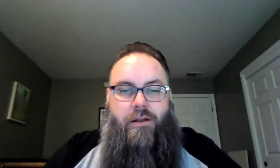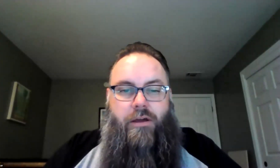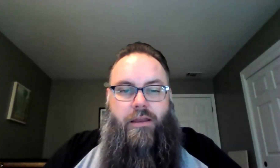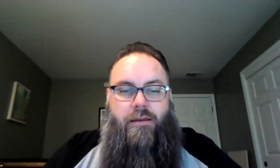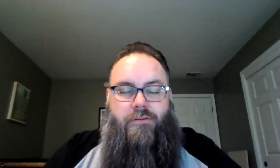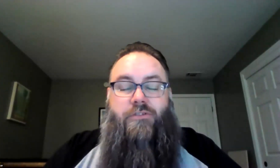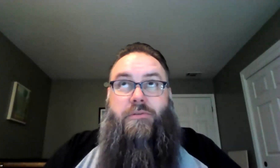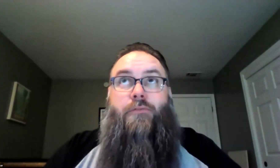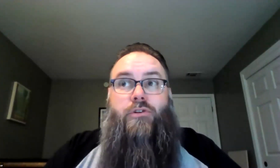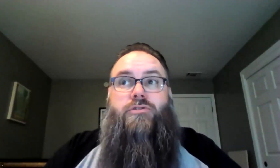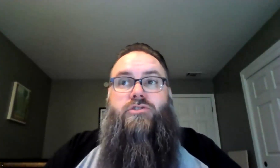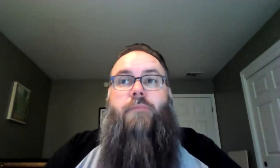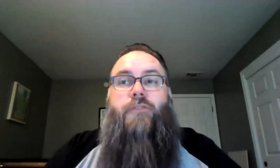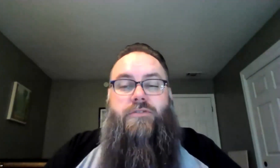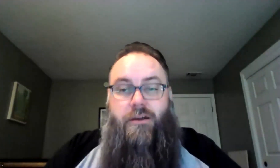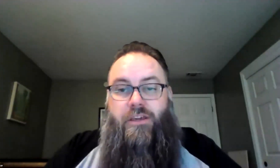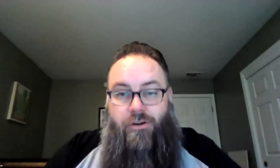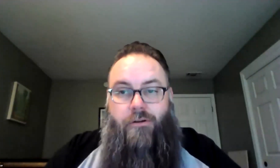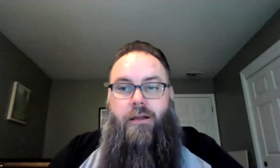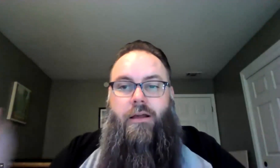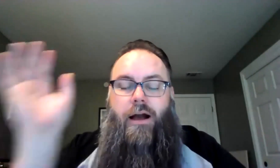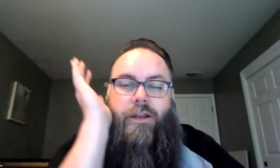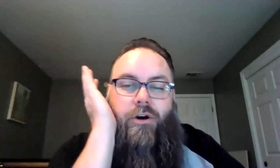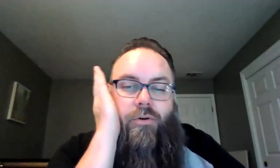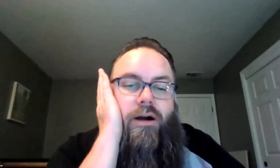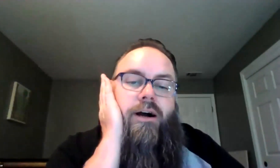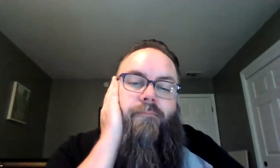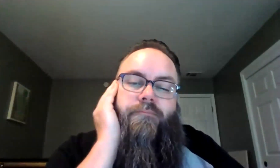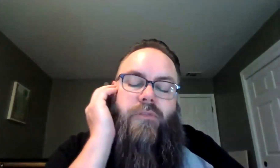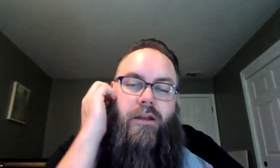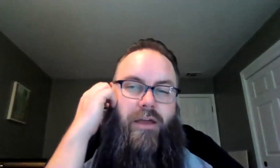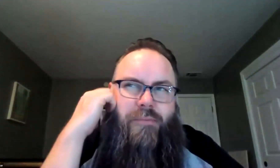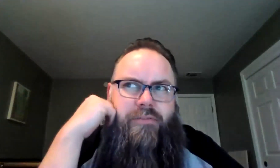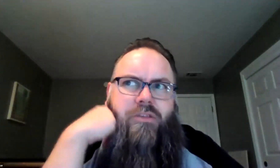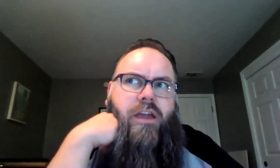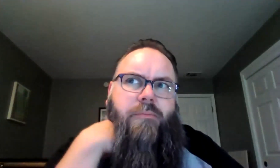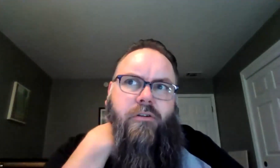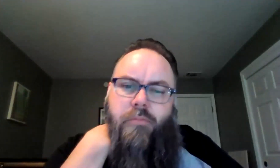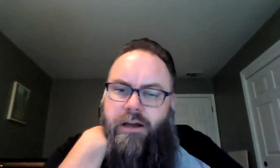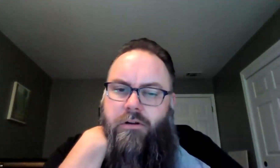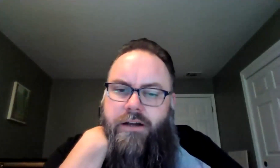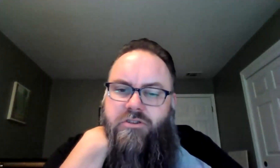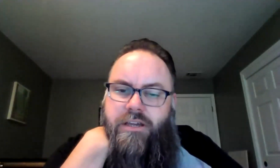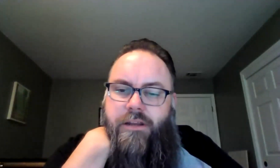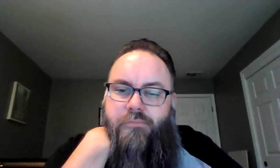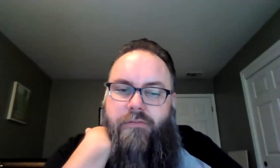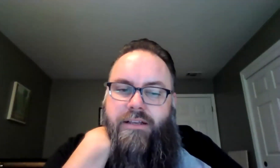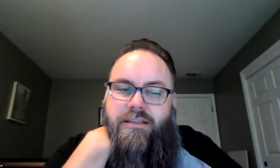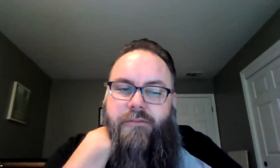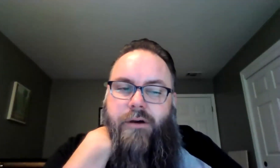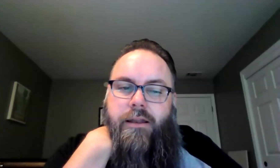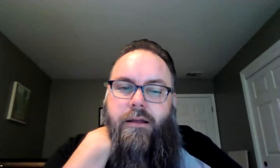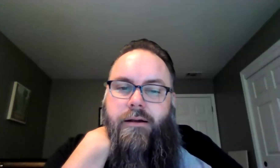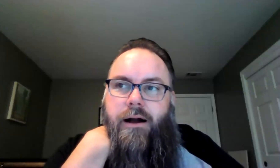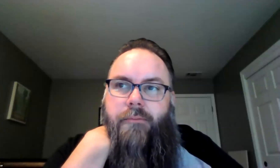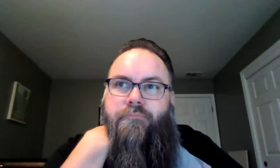up here. I know further job fairs up here. I know, I believe it either came up in our provider advisory committee